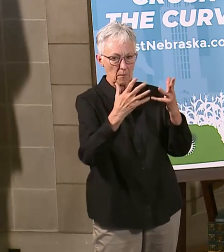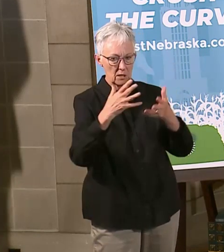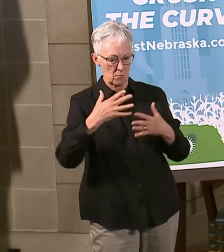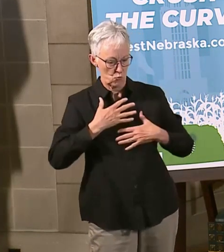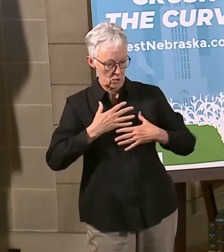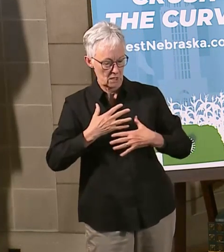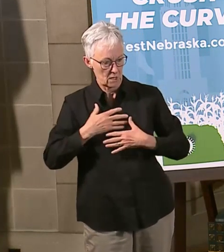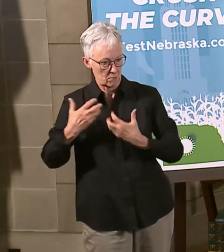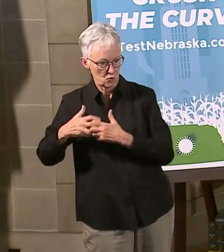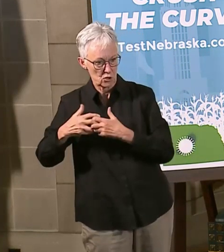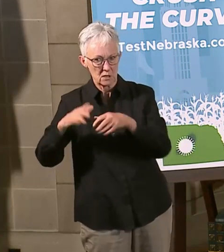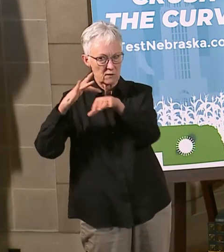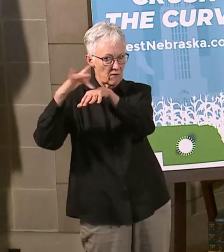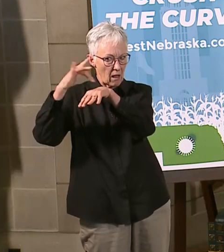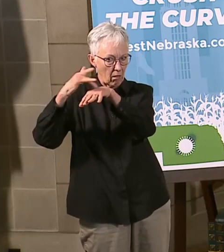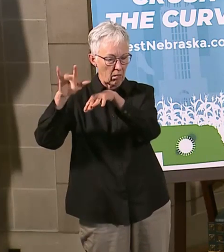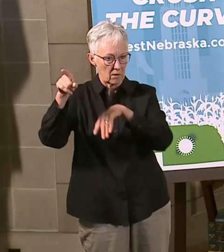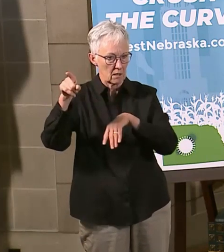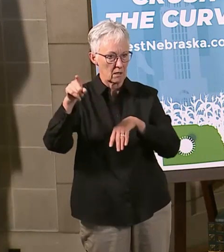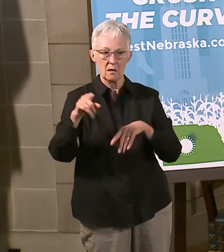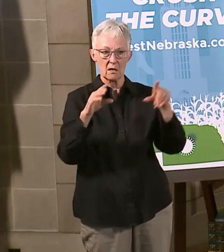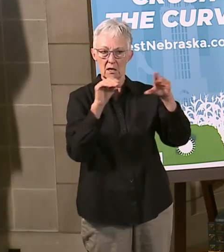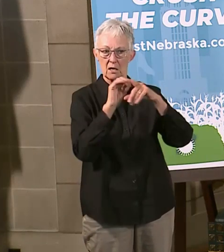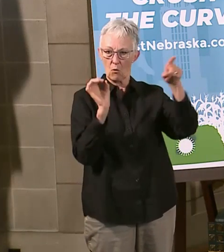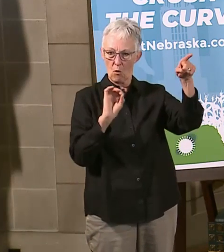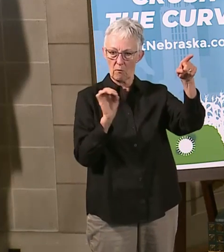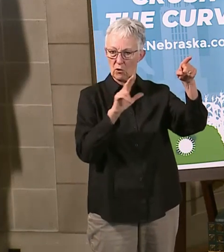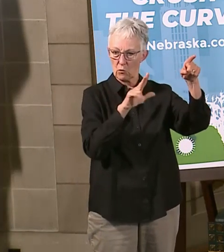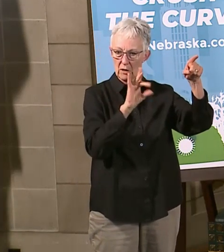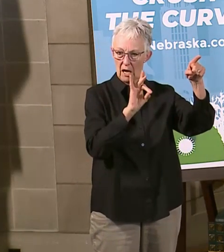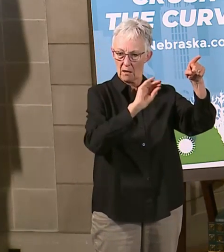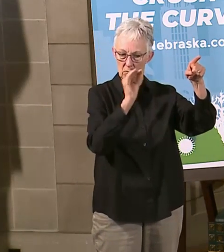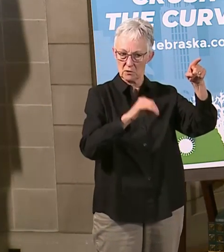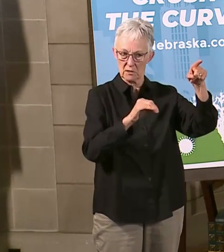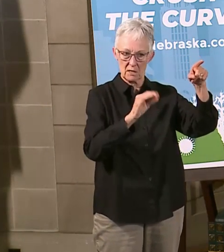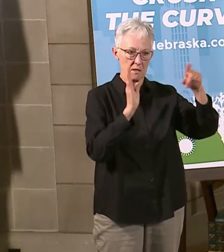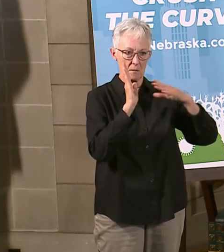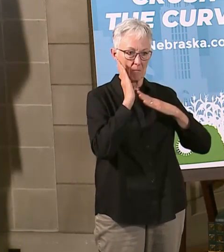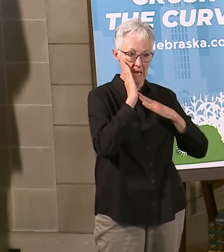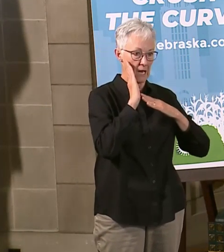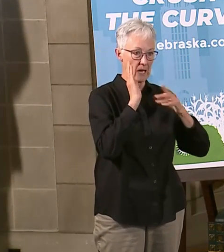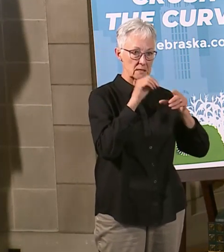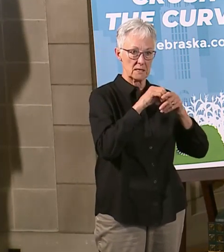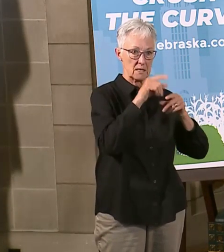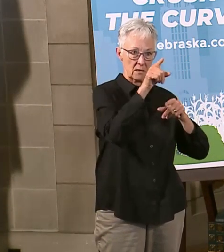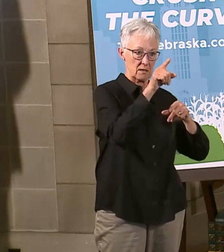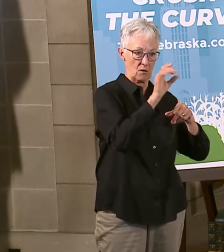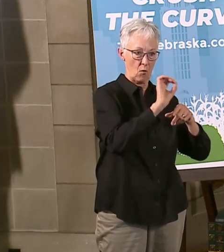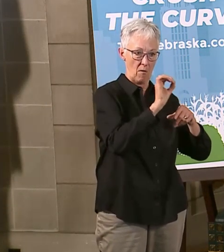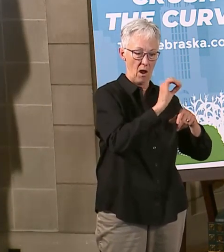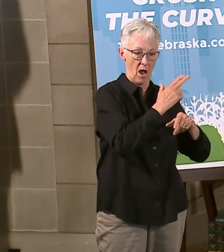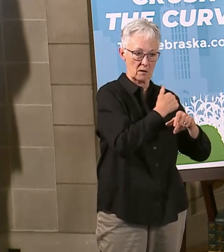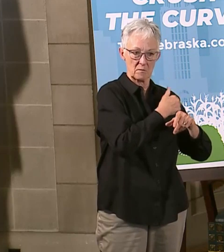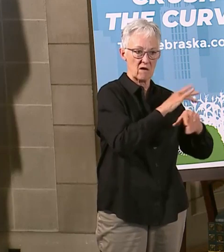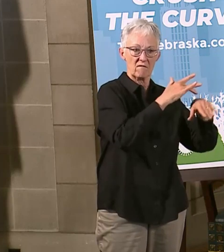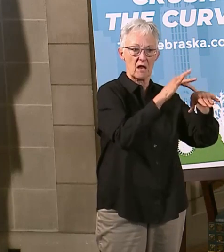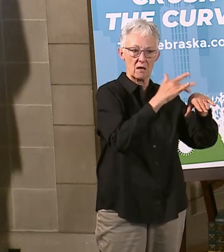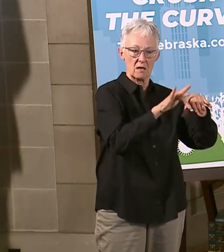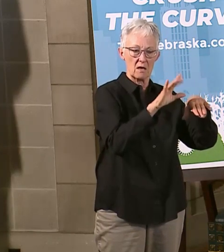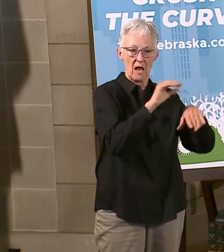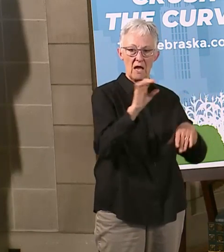just take Omaha. 38% of the hospital beds are available, 44% of the ICU beds are available, and 75%